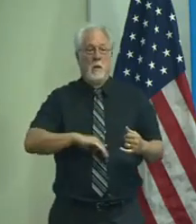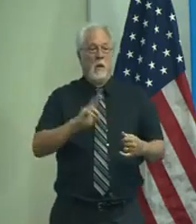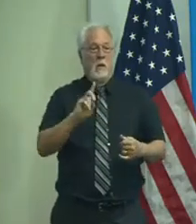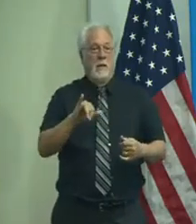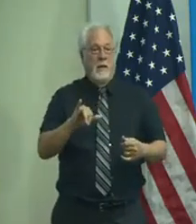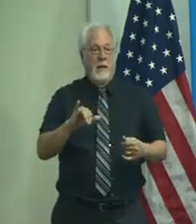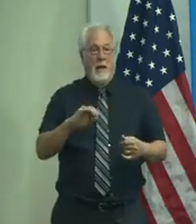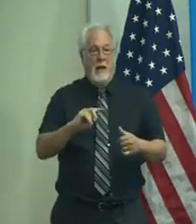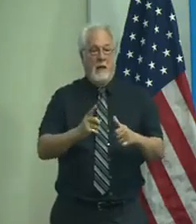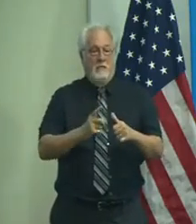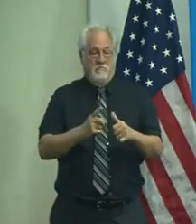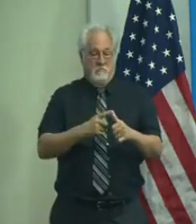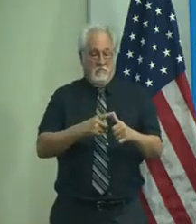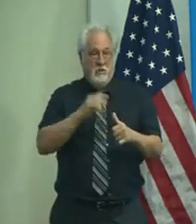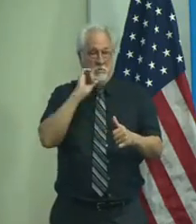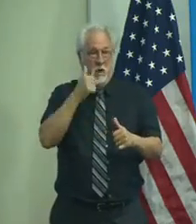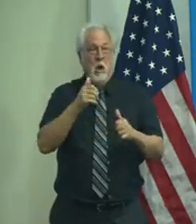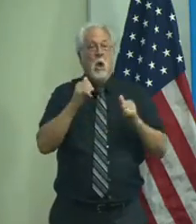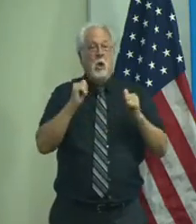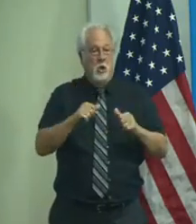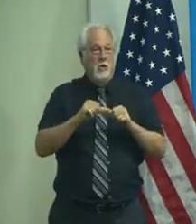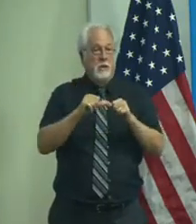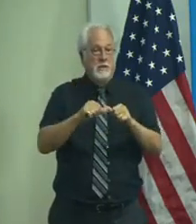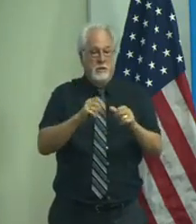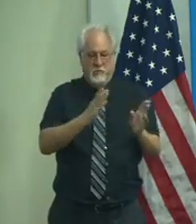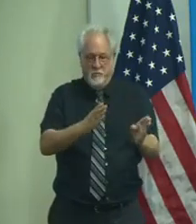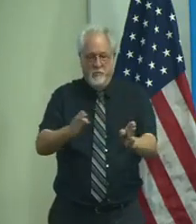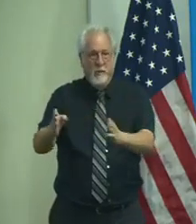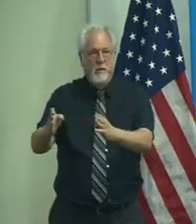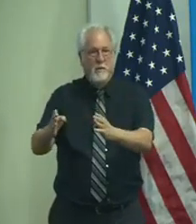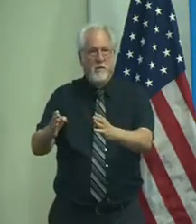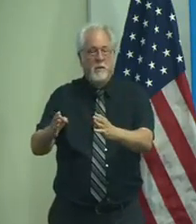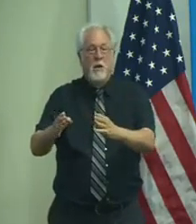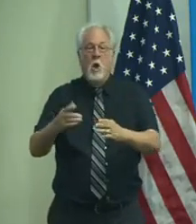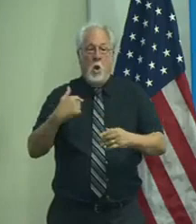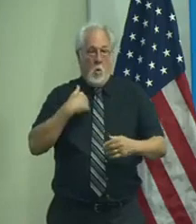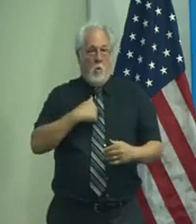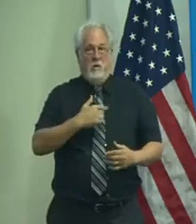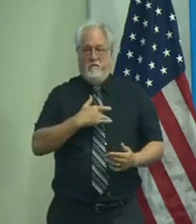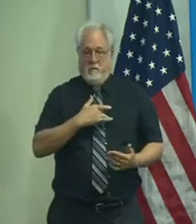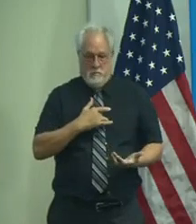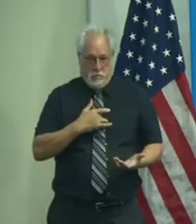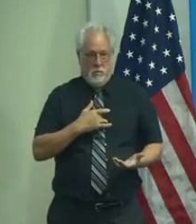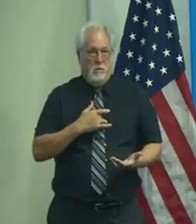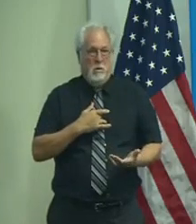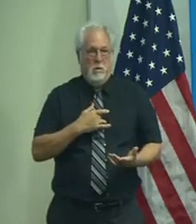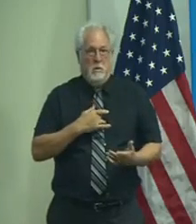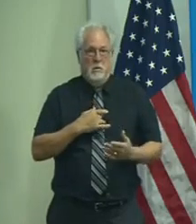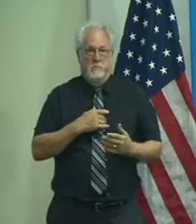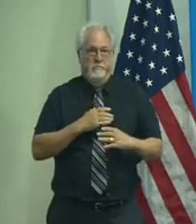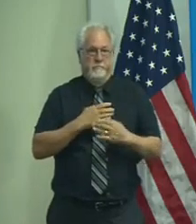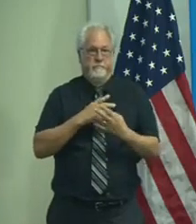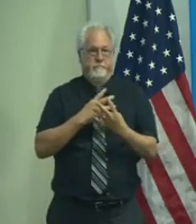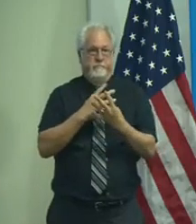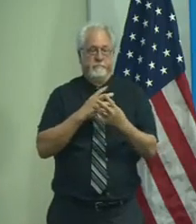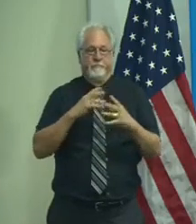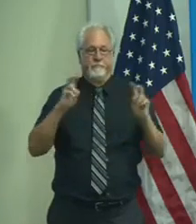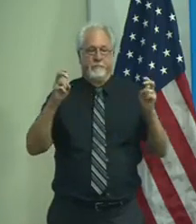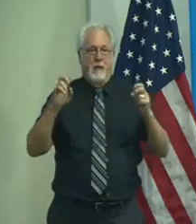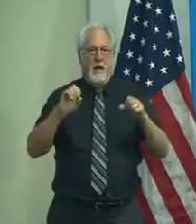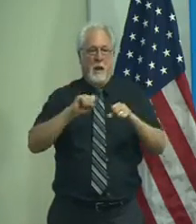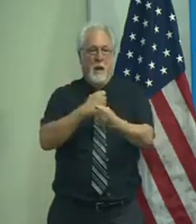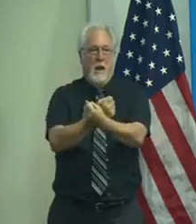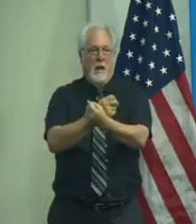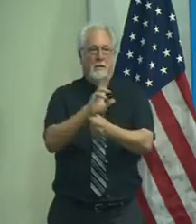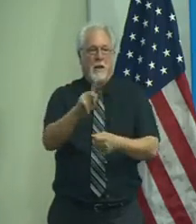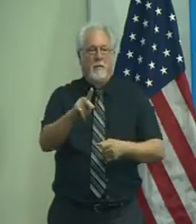maybe even the first part of tomorrow, where people could continue to prepare. We thought we would all be buttoned up, that